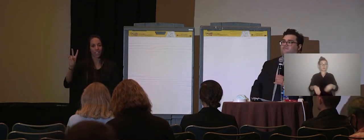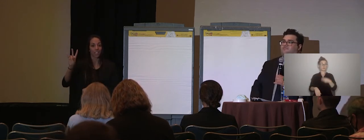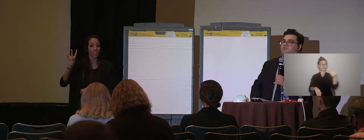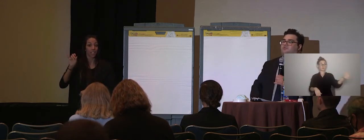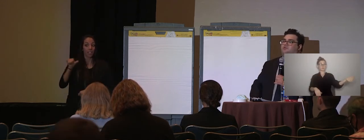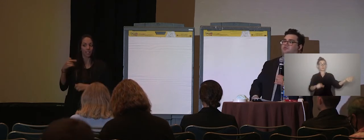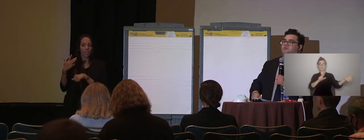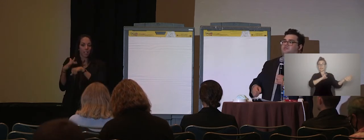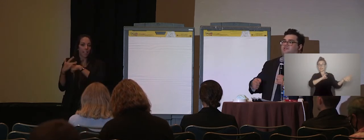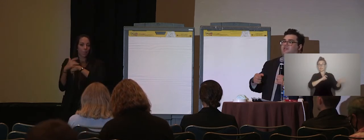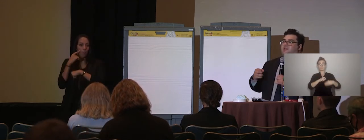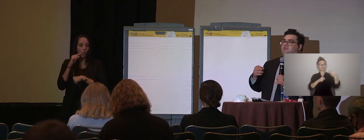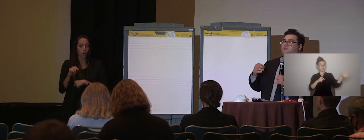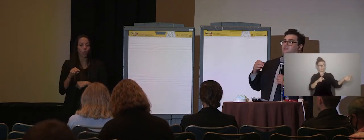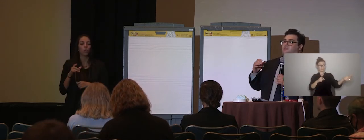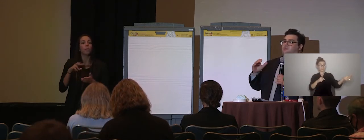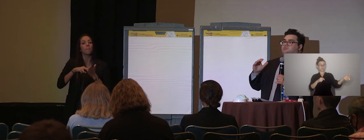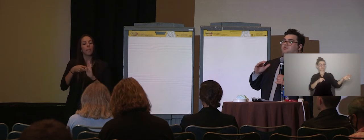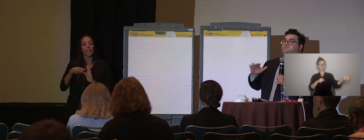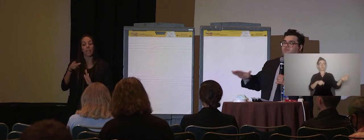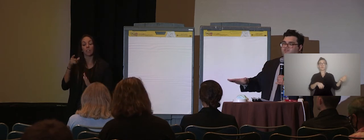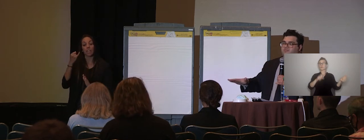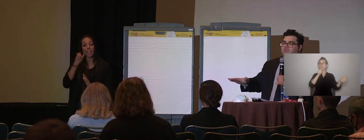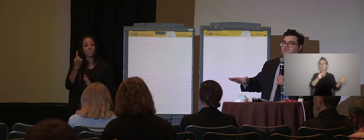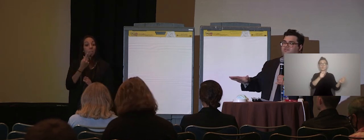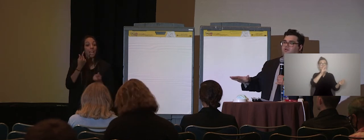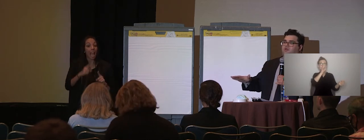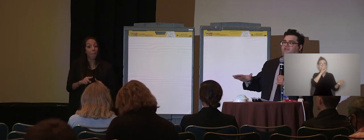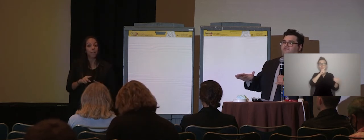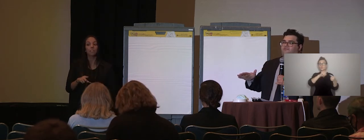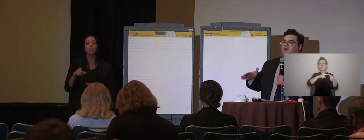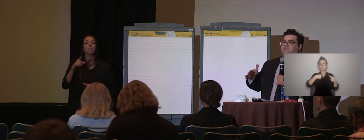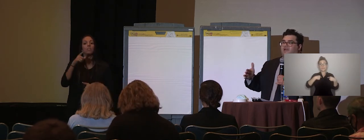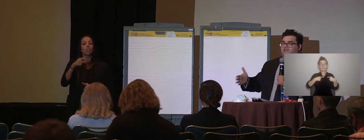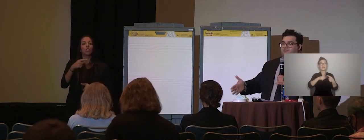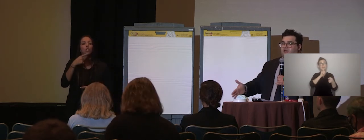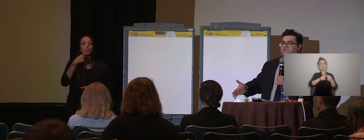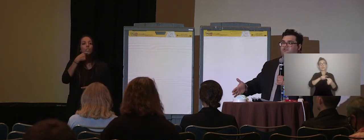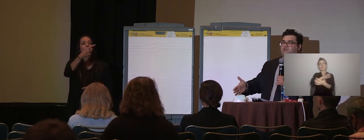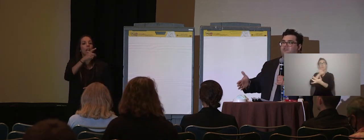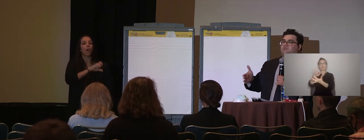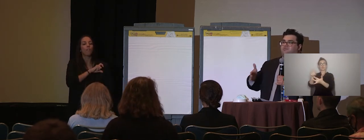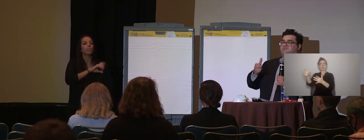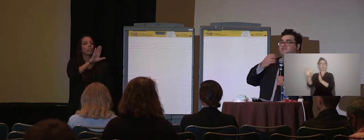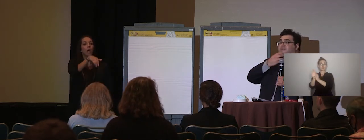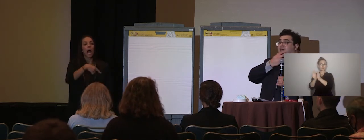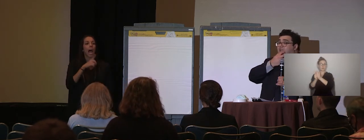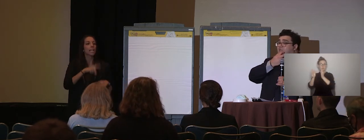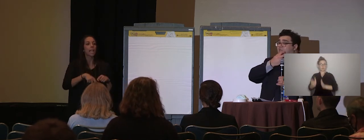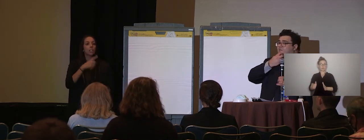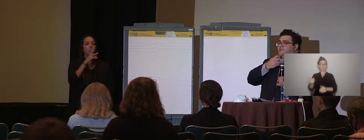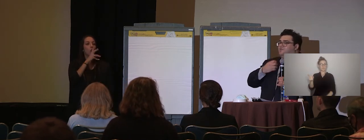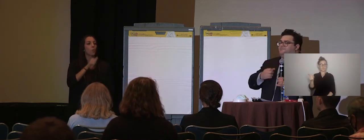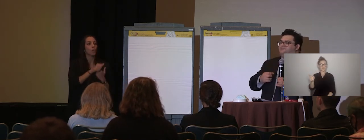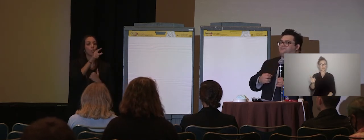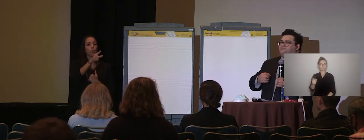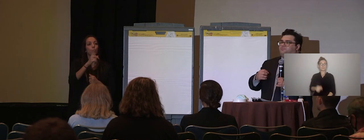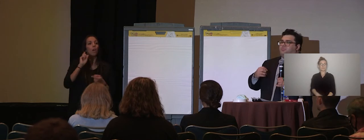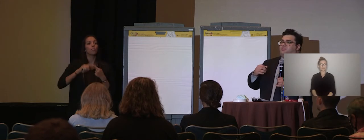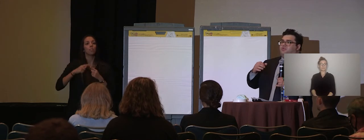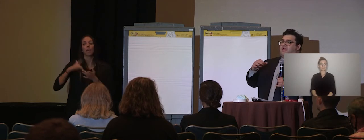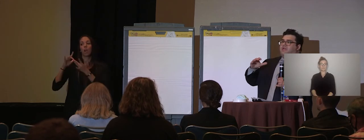a law enforcement officer saying, don't speak to me until I've contacted my attorney, things like that.